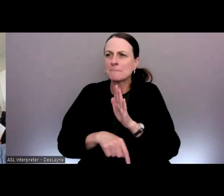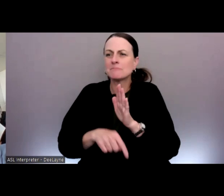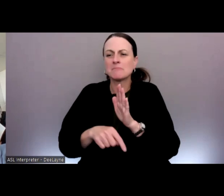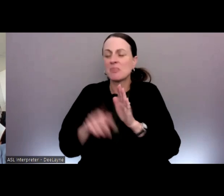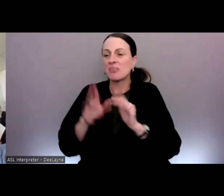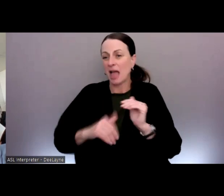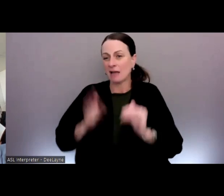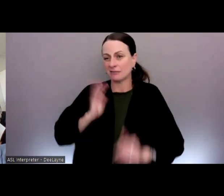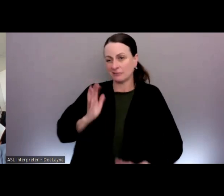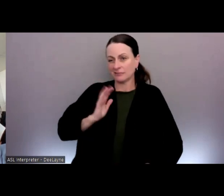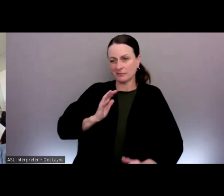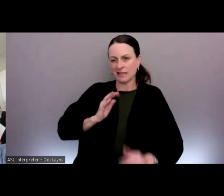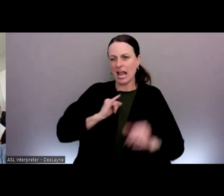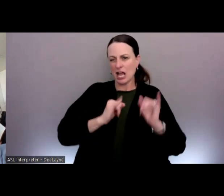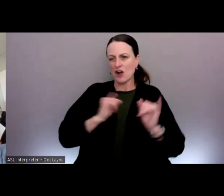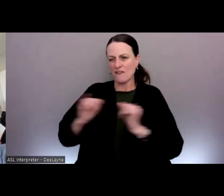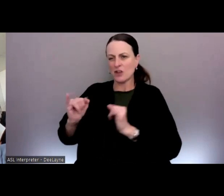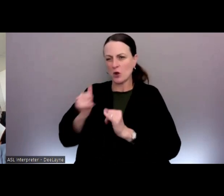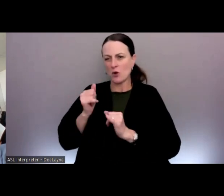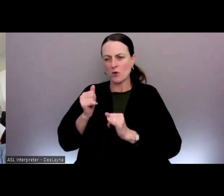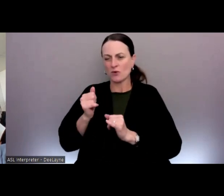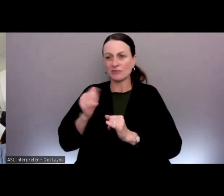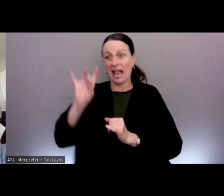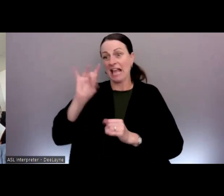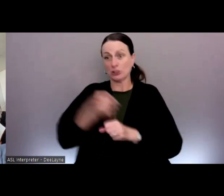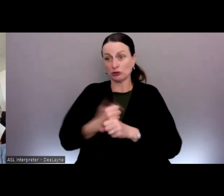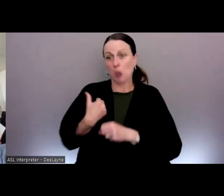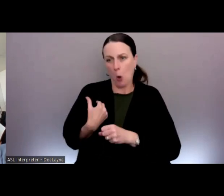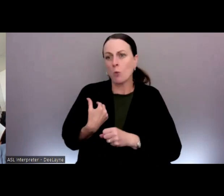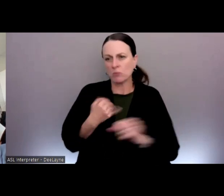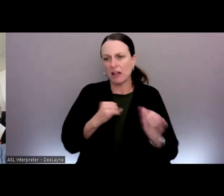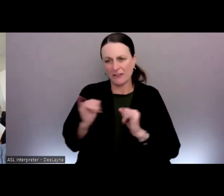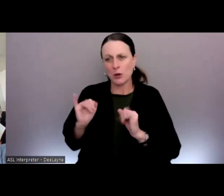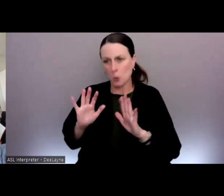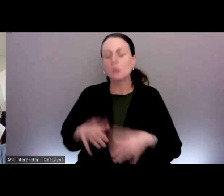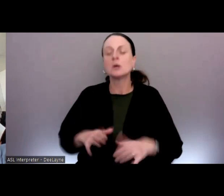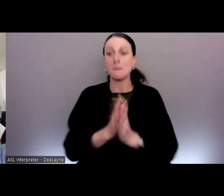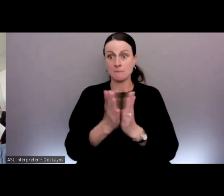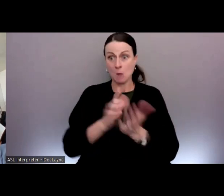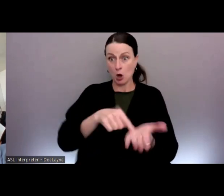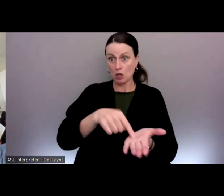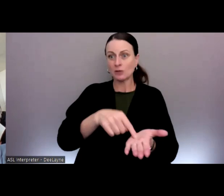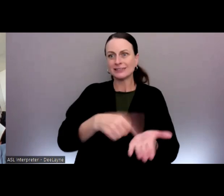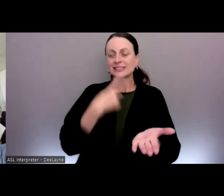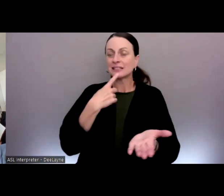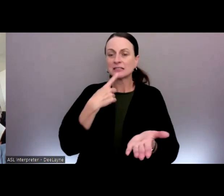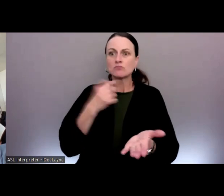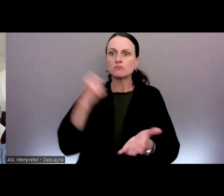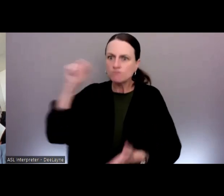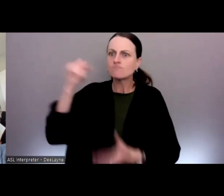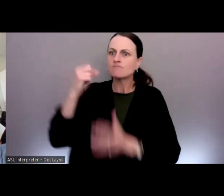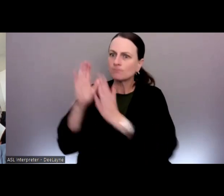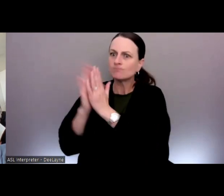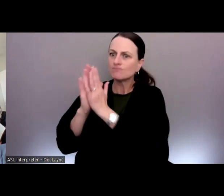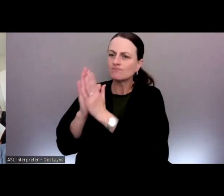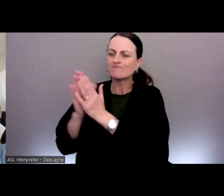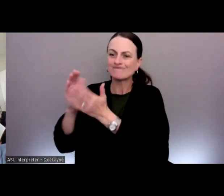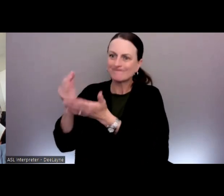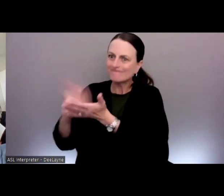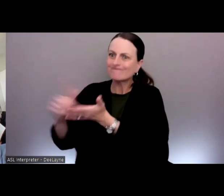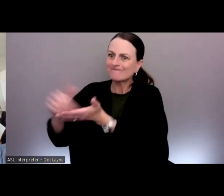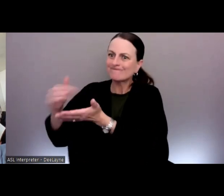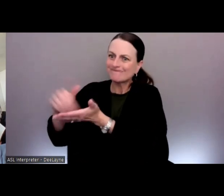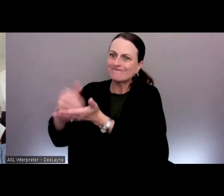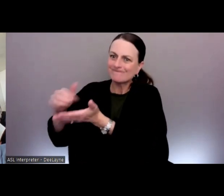when I conducted the interview some 8 or so years ago. In the book, I share that the campaign for Black studies at McGill couldn't help but remind me